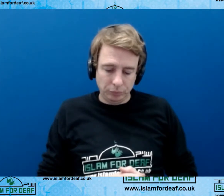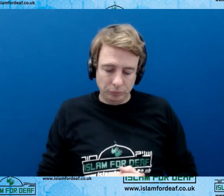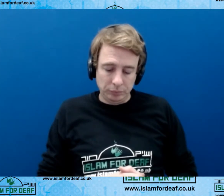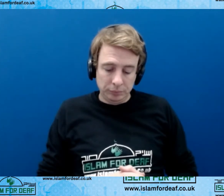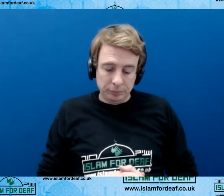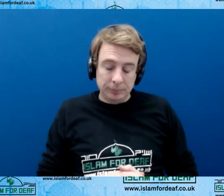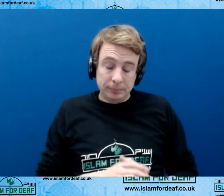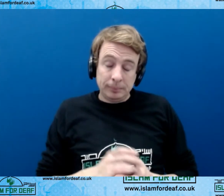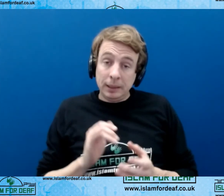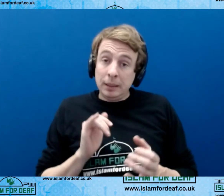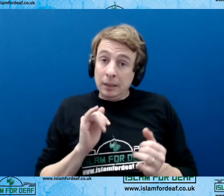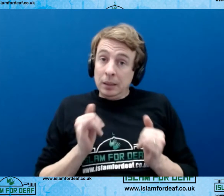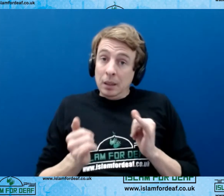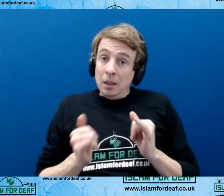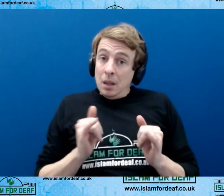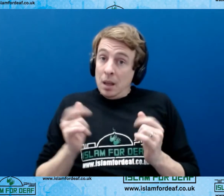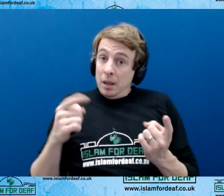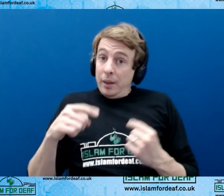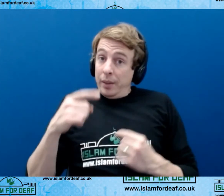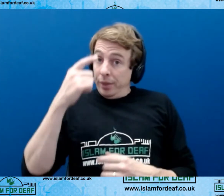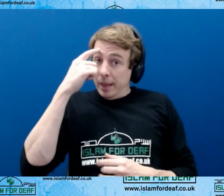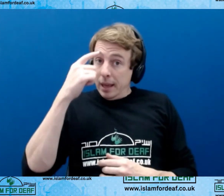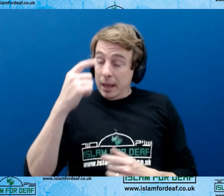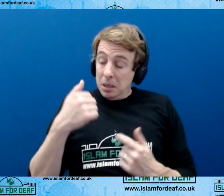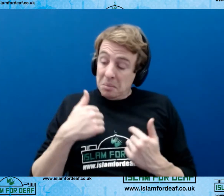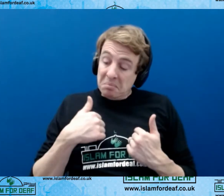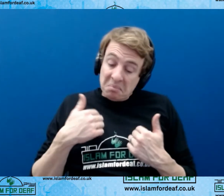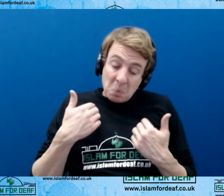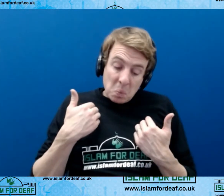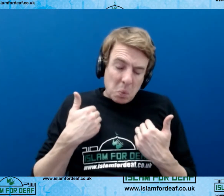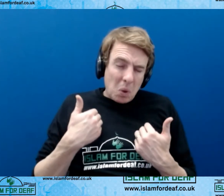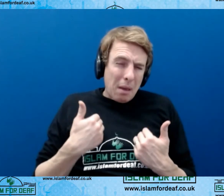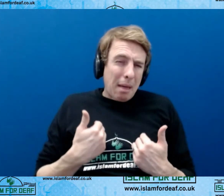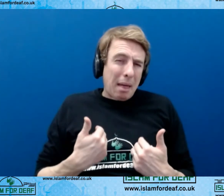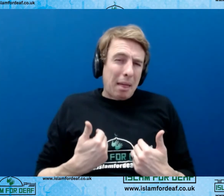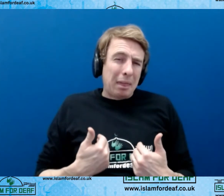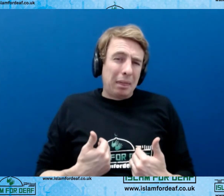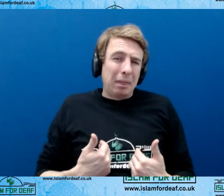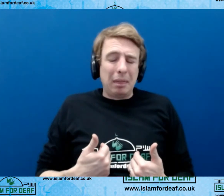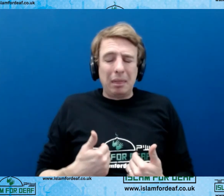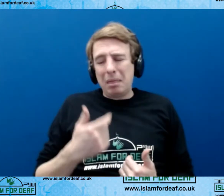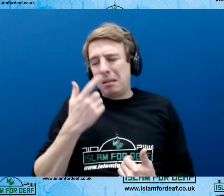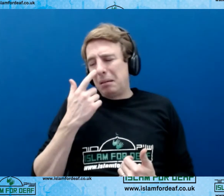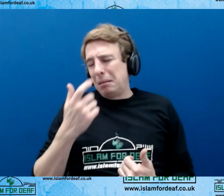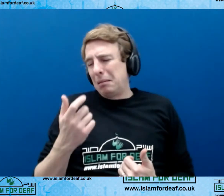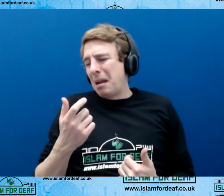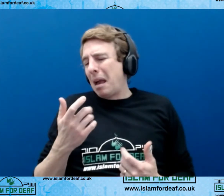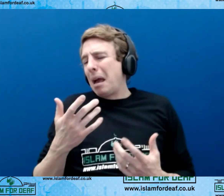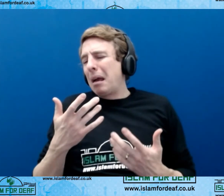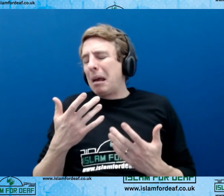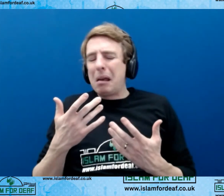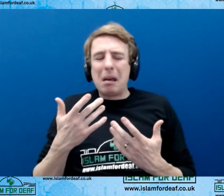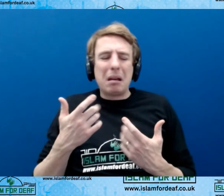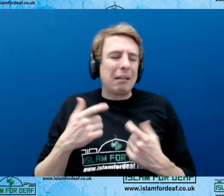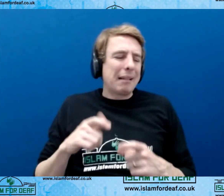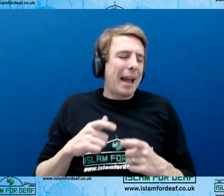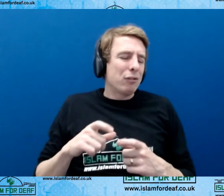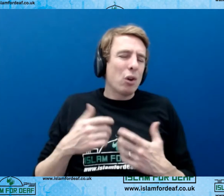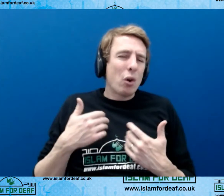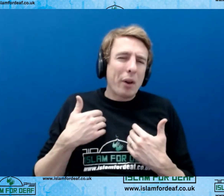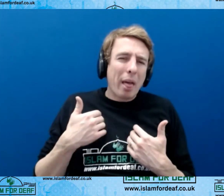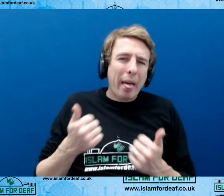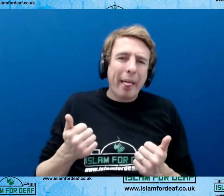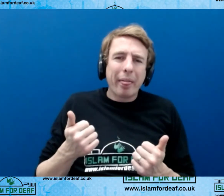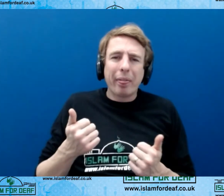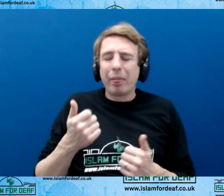wealth, they can use their wealth to cure themselves and keep themselves healthy so they can continue living. But this is not